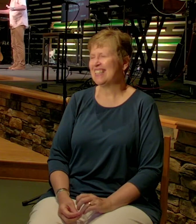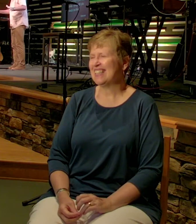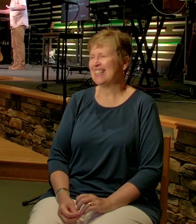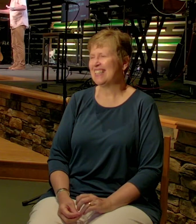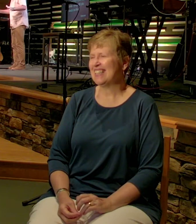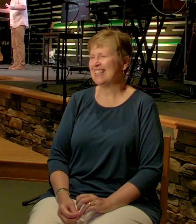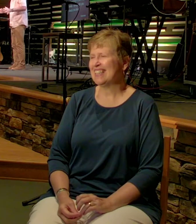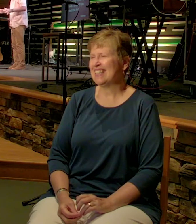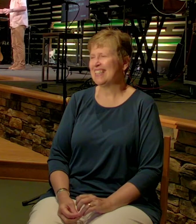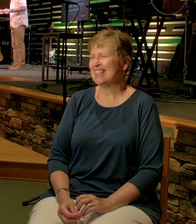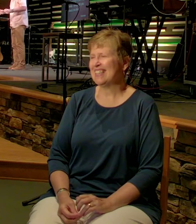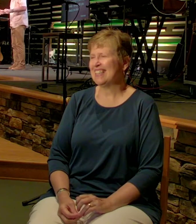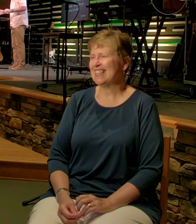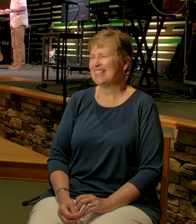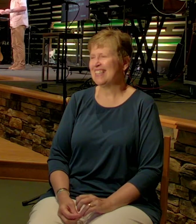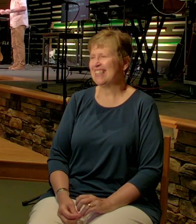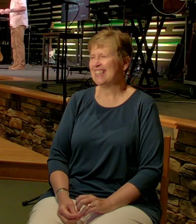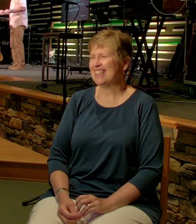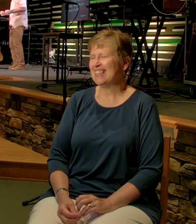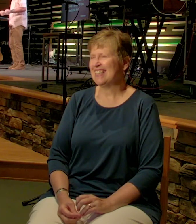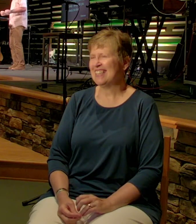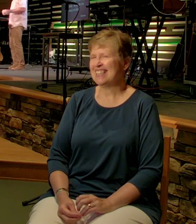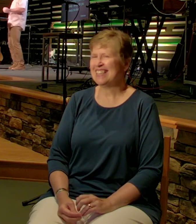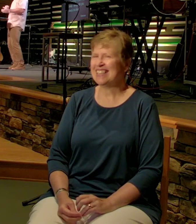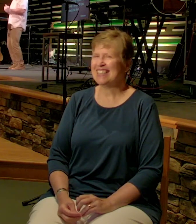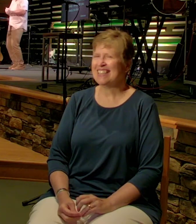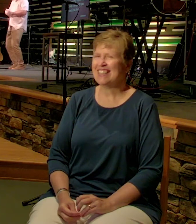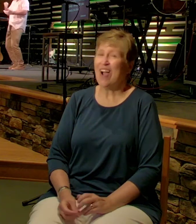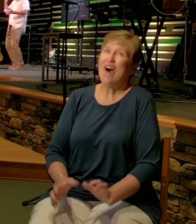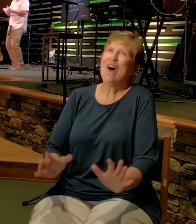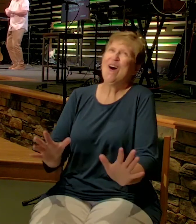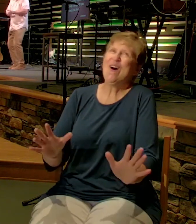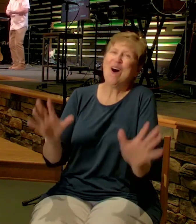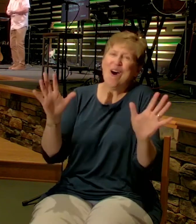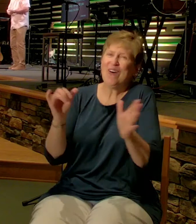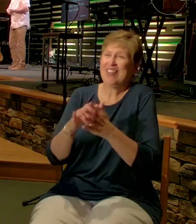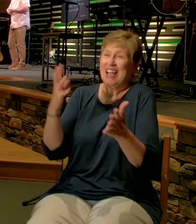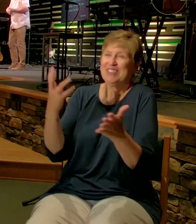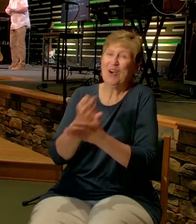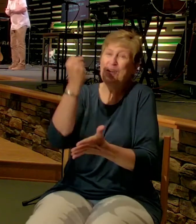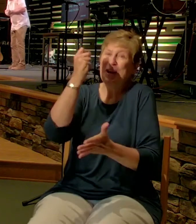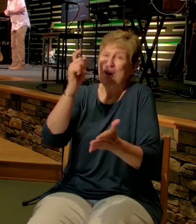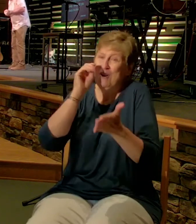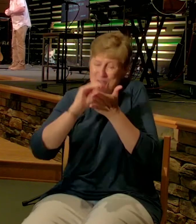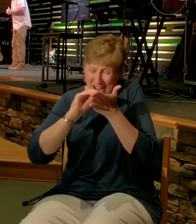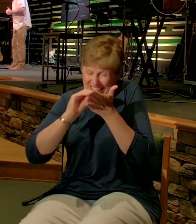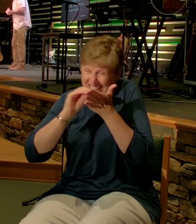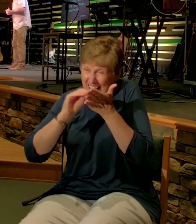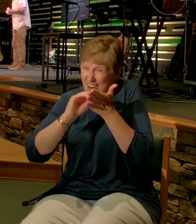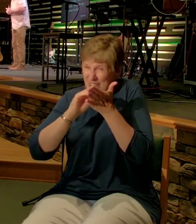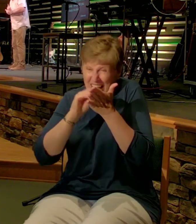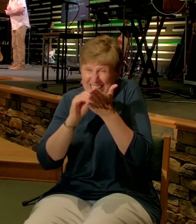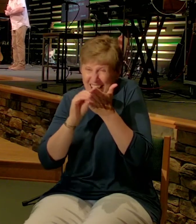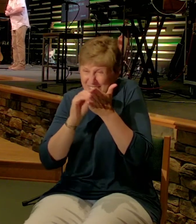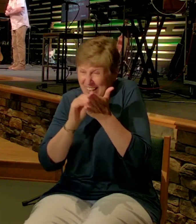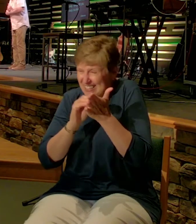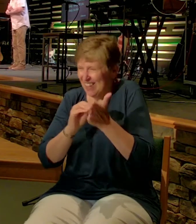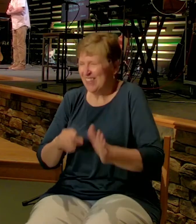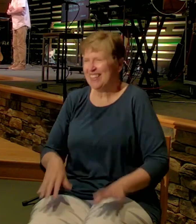asleep. Being with you keeps me alive." Guys, oh, there's a winner. Okay, write it down. Okay.